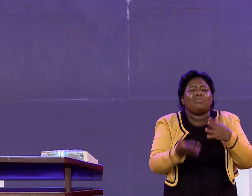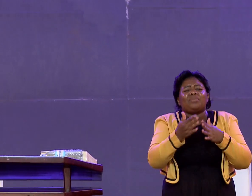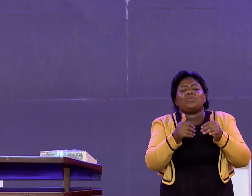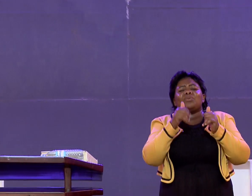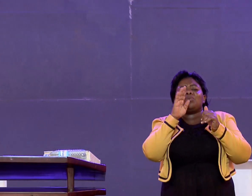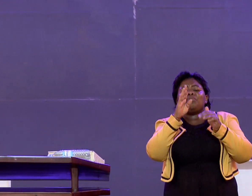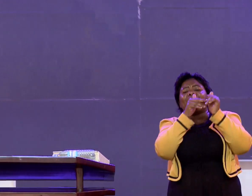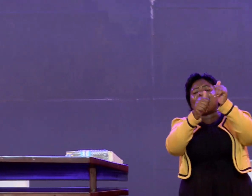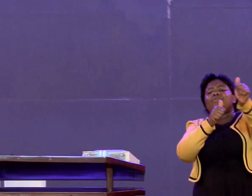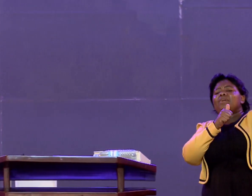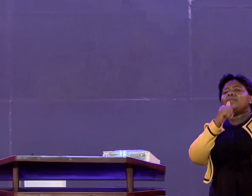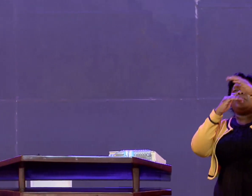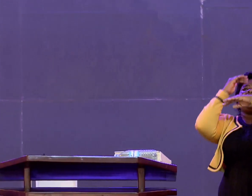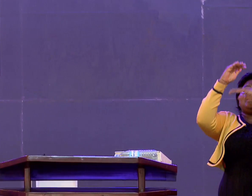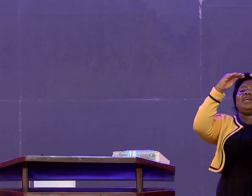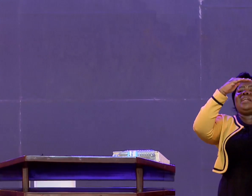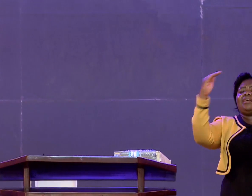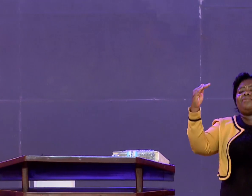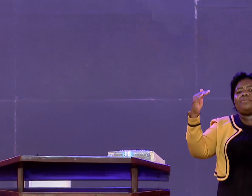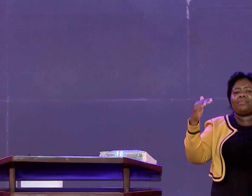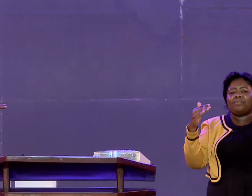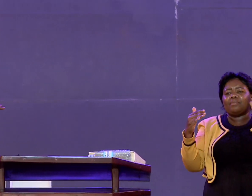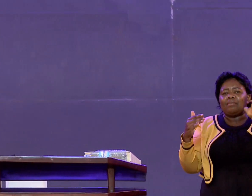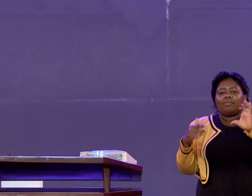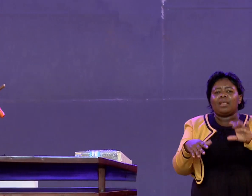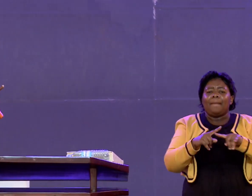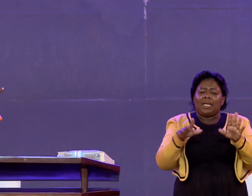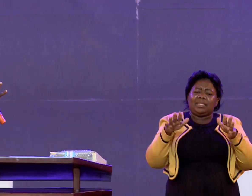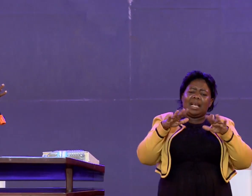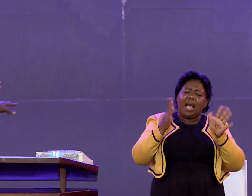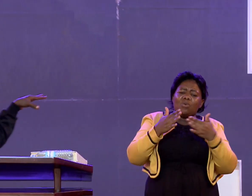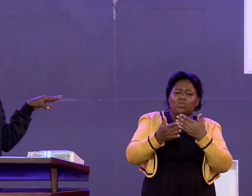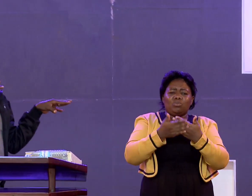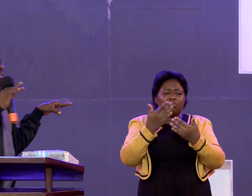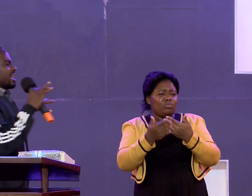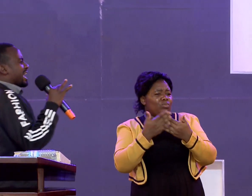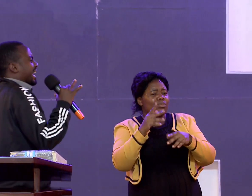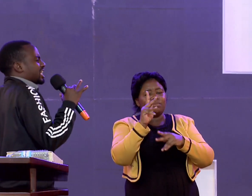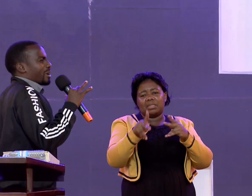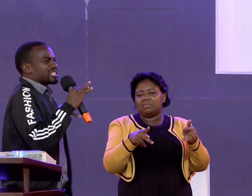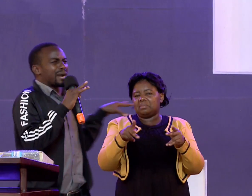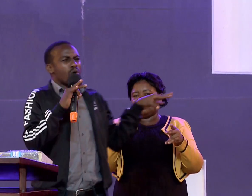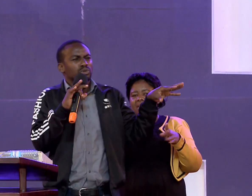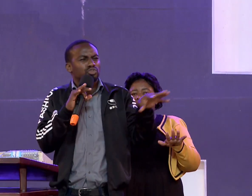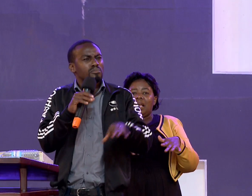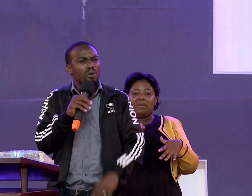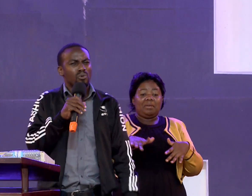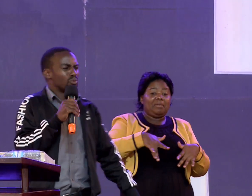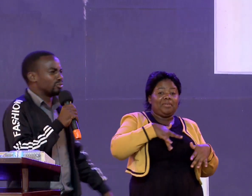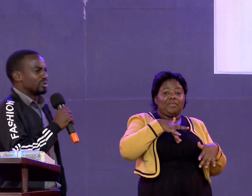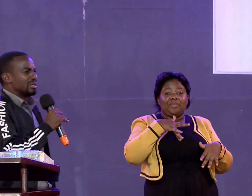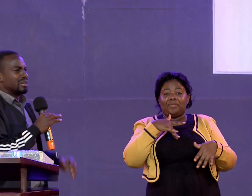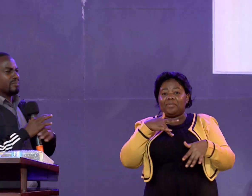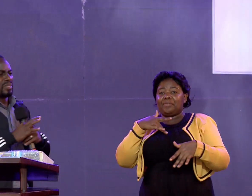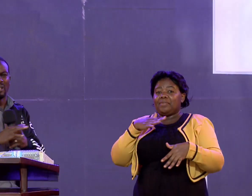ya waggulu. Yet you would be very far at a very high level. Naye engeri gy'otwalamu abantu. By the way you take people. Engeri gye wayisaamu omusumba wo.